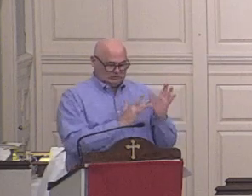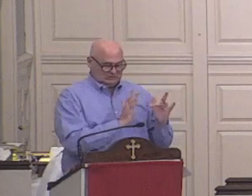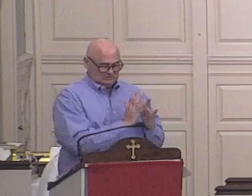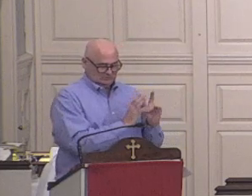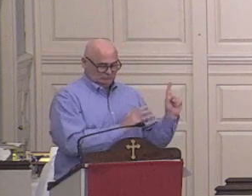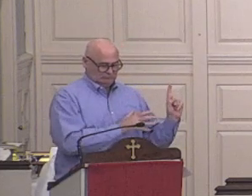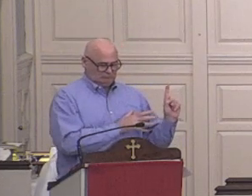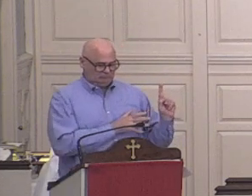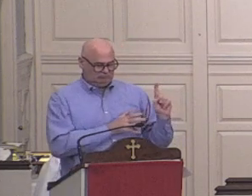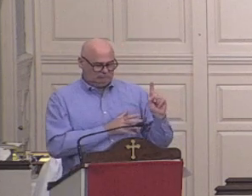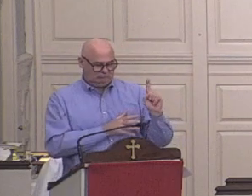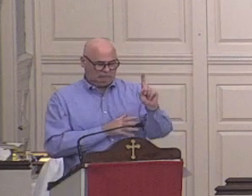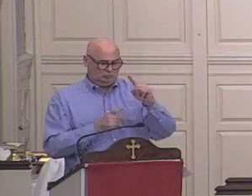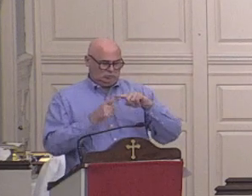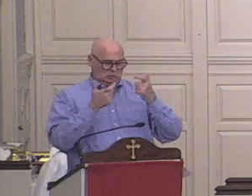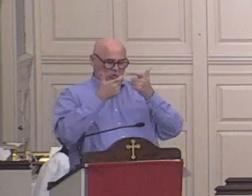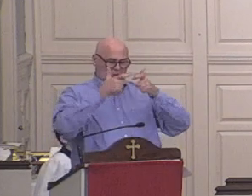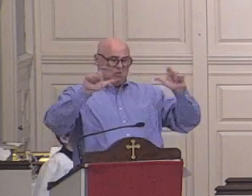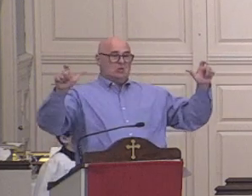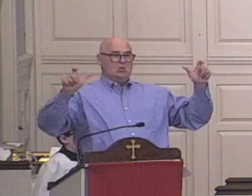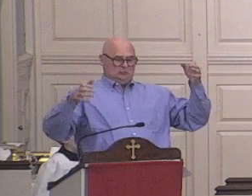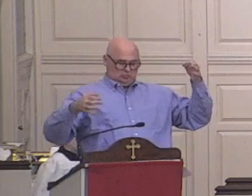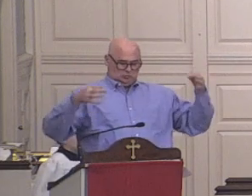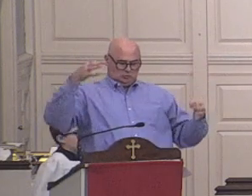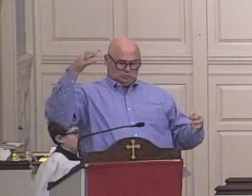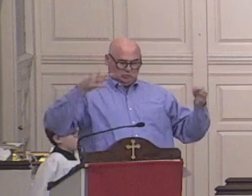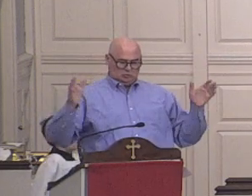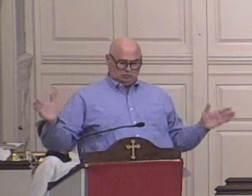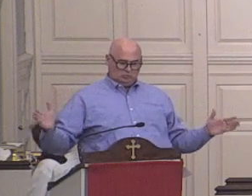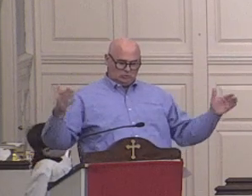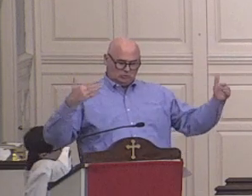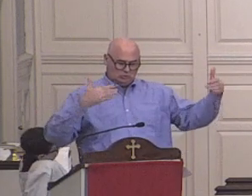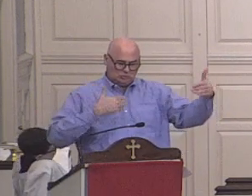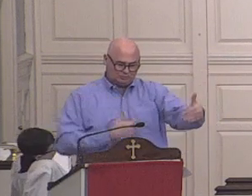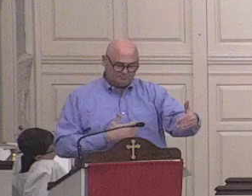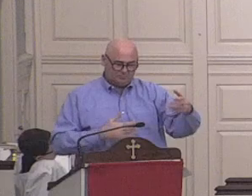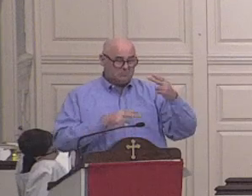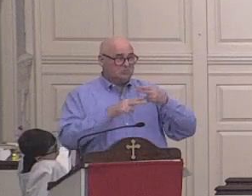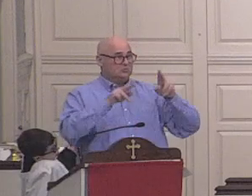The soldiers led him away inside the palace,